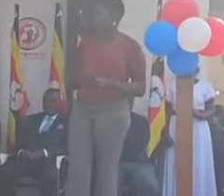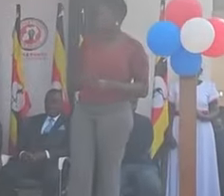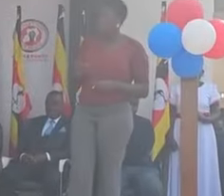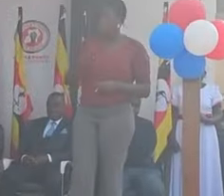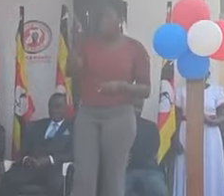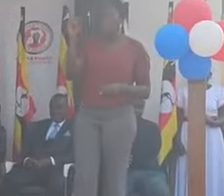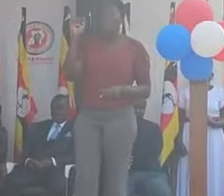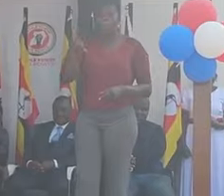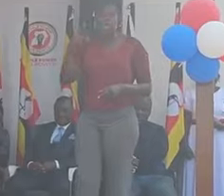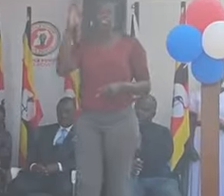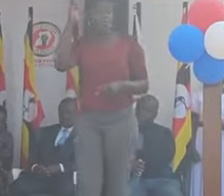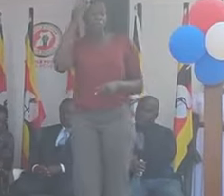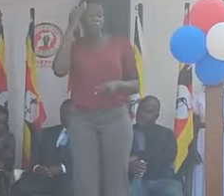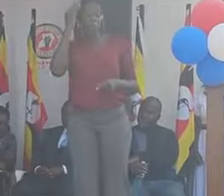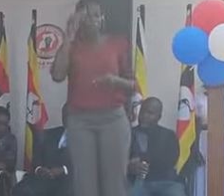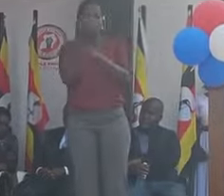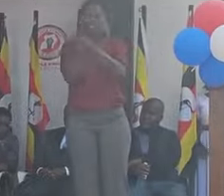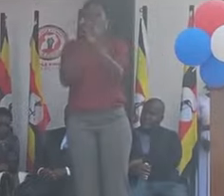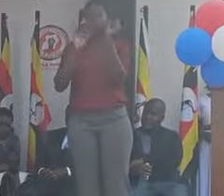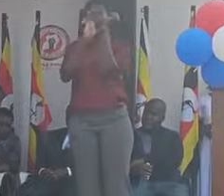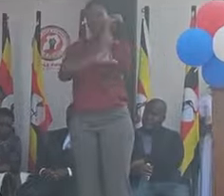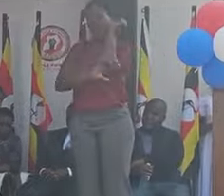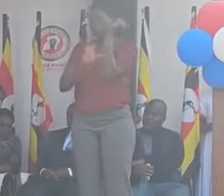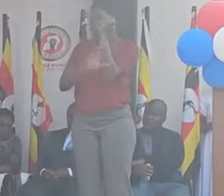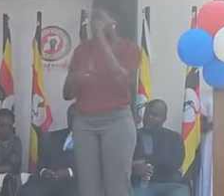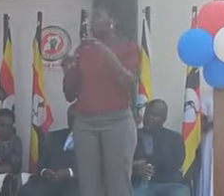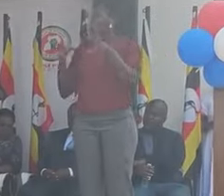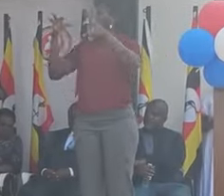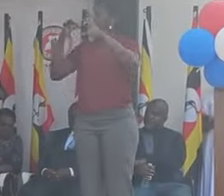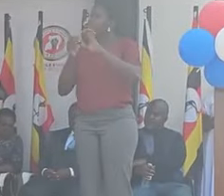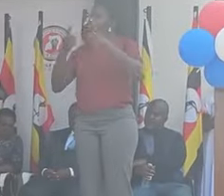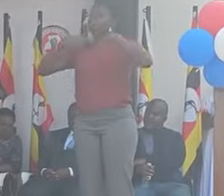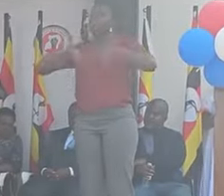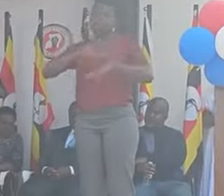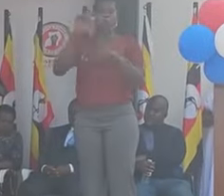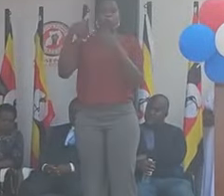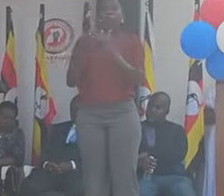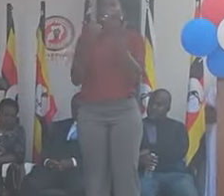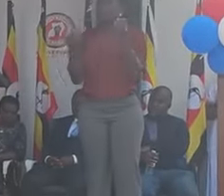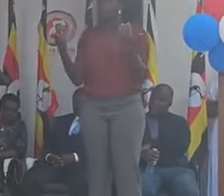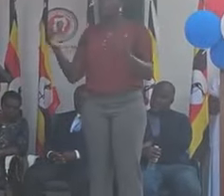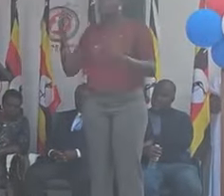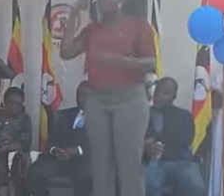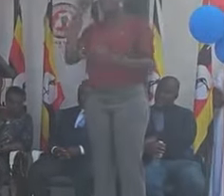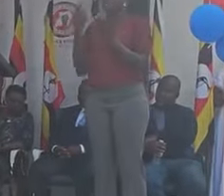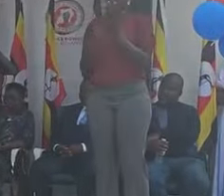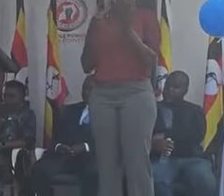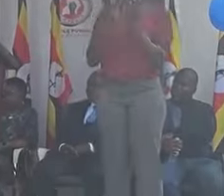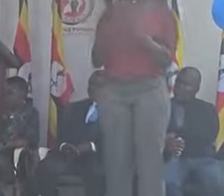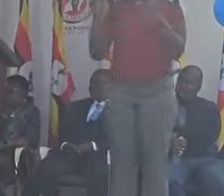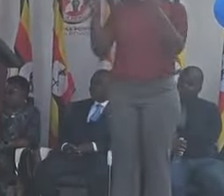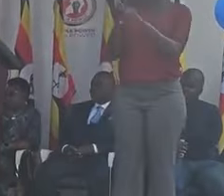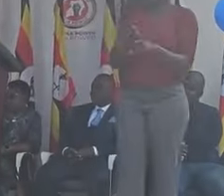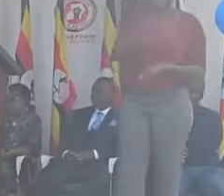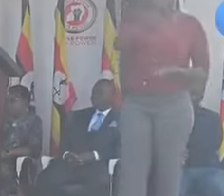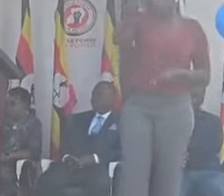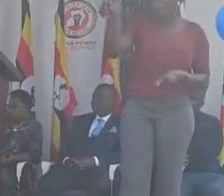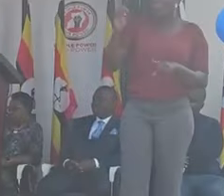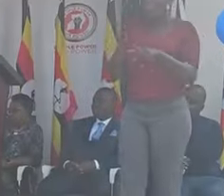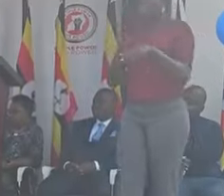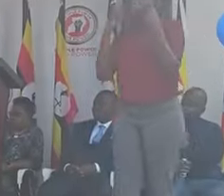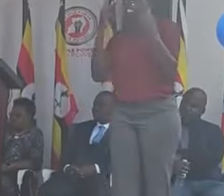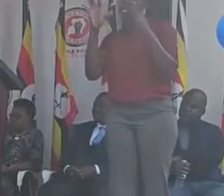Muchimanye nti ukununule kwanga chitu kakatako abana ba Uganda fena era gwe botunulire